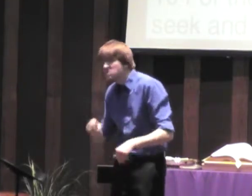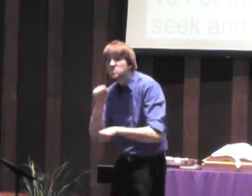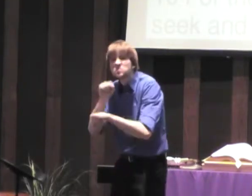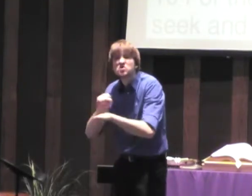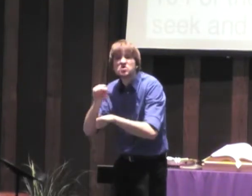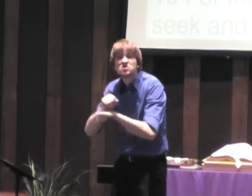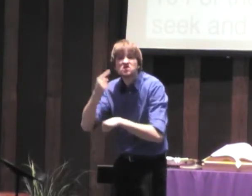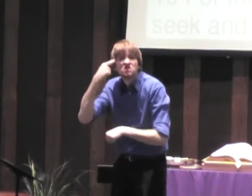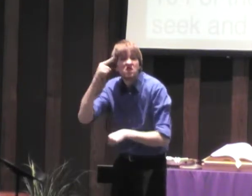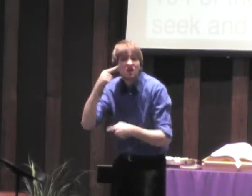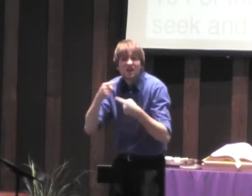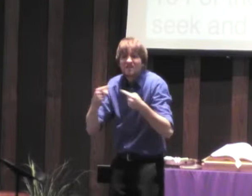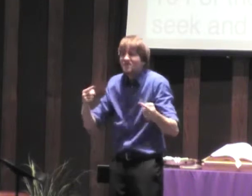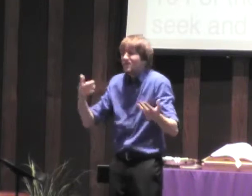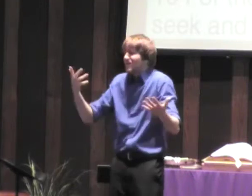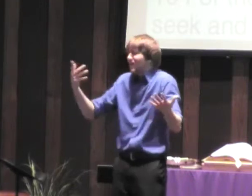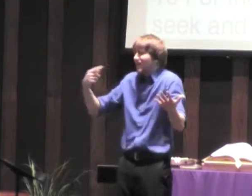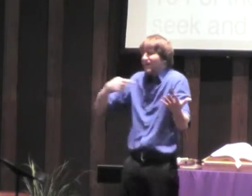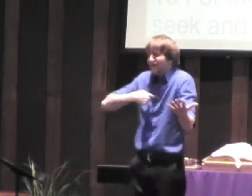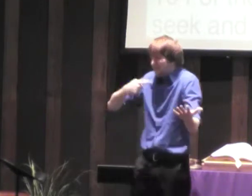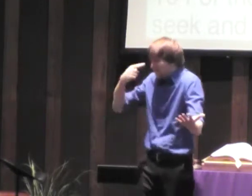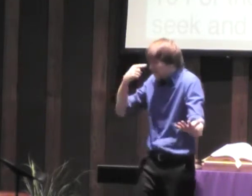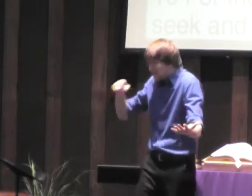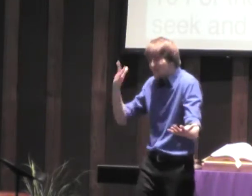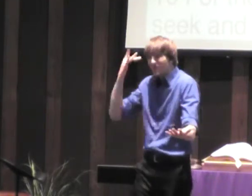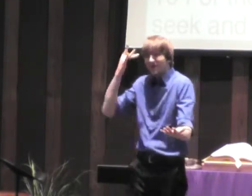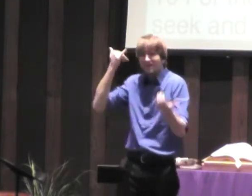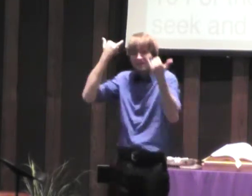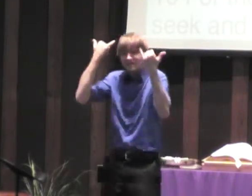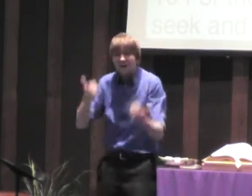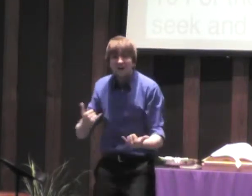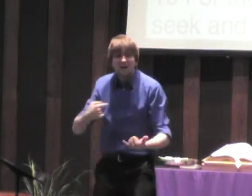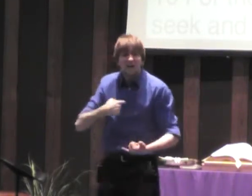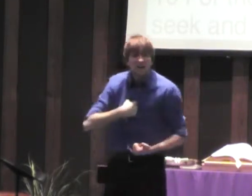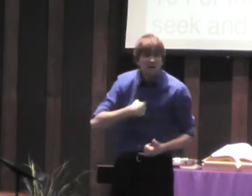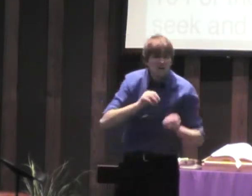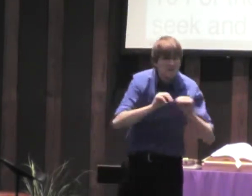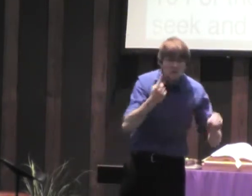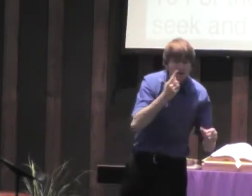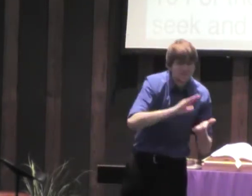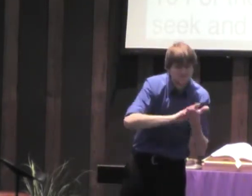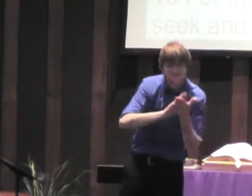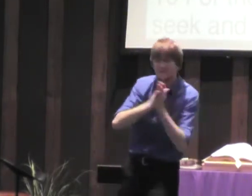meant that I had to work for my enemies? I didn't care.